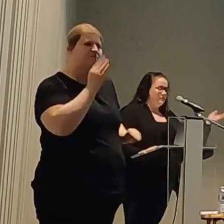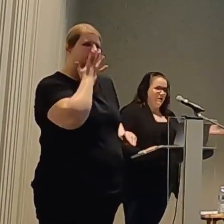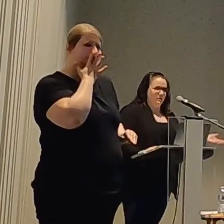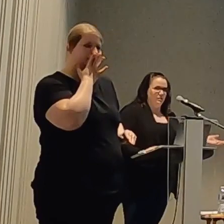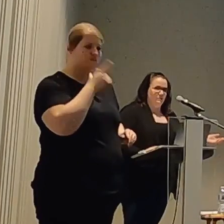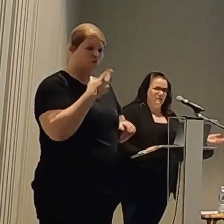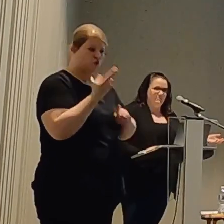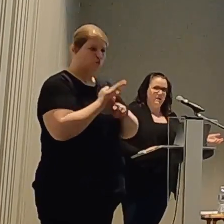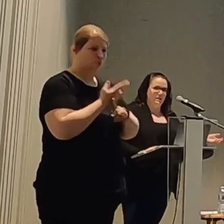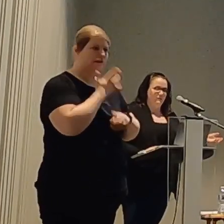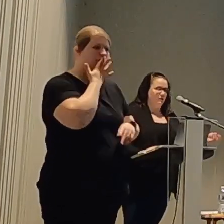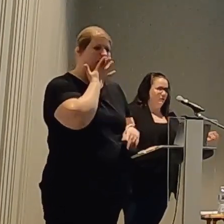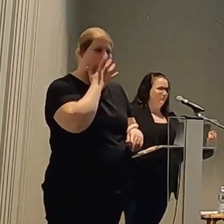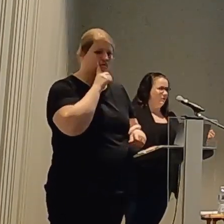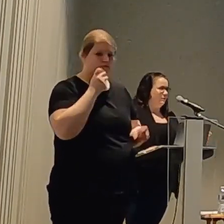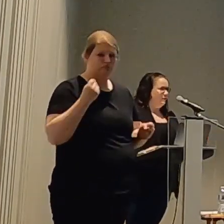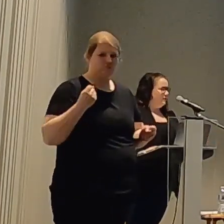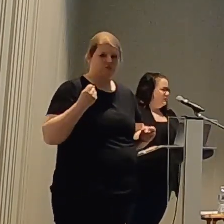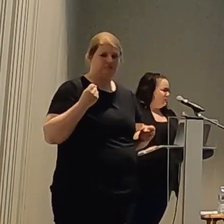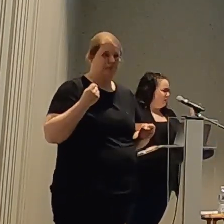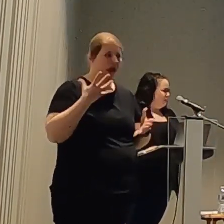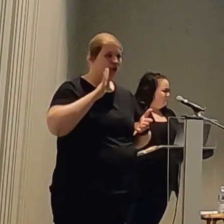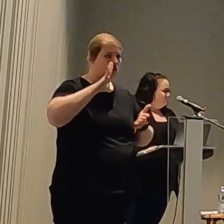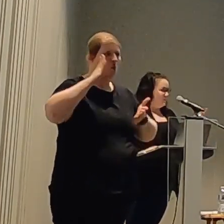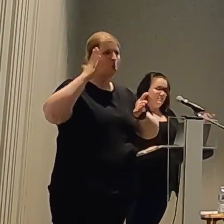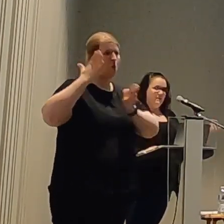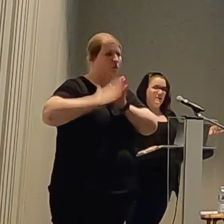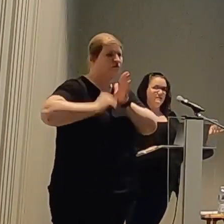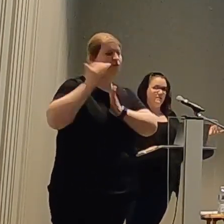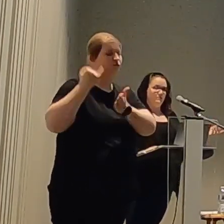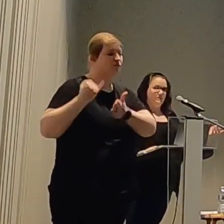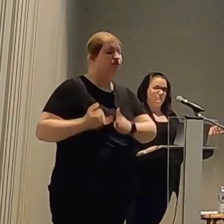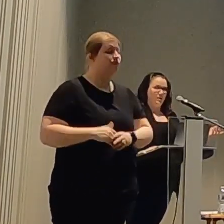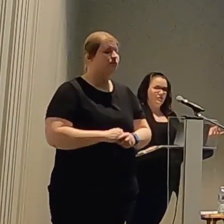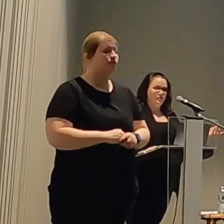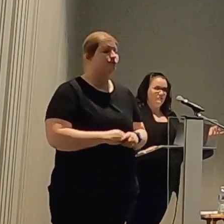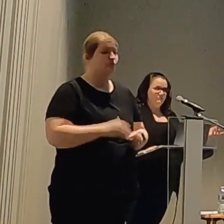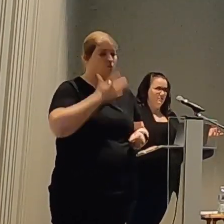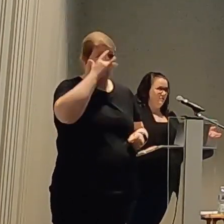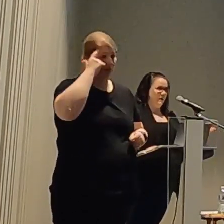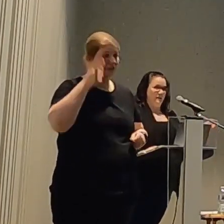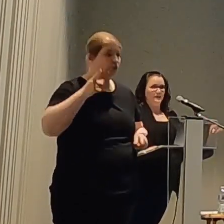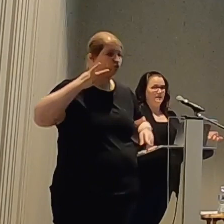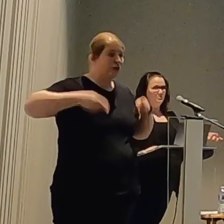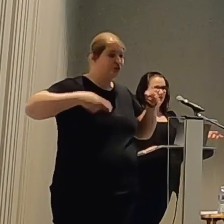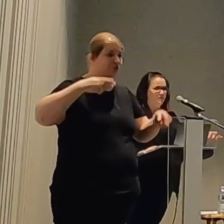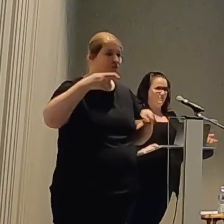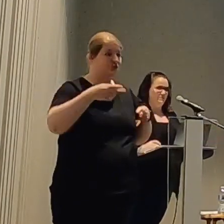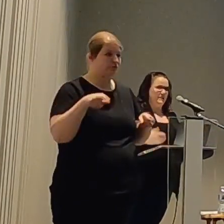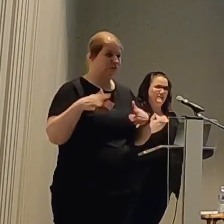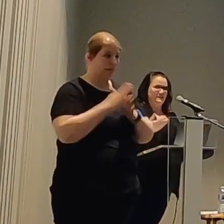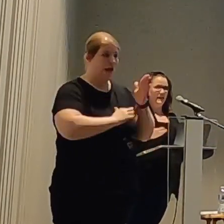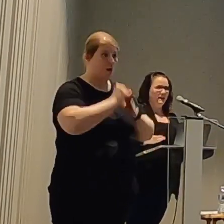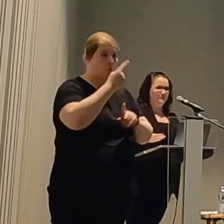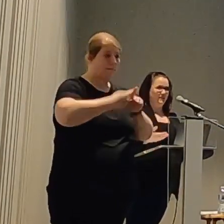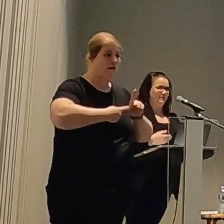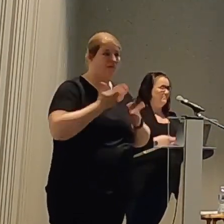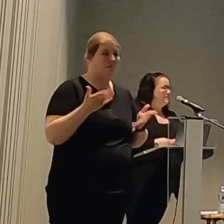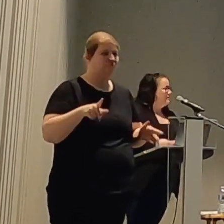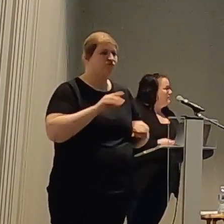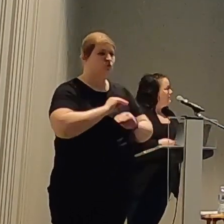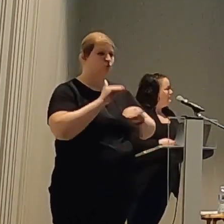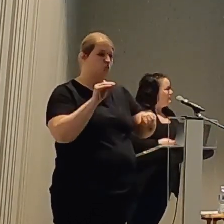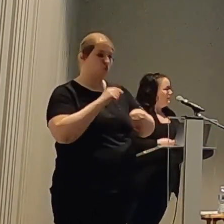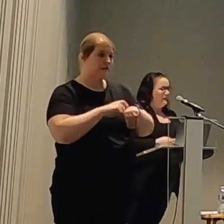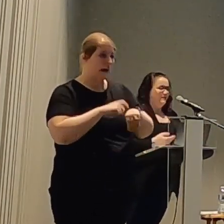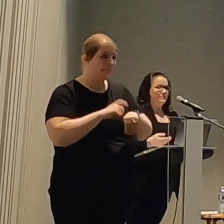You've used color in many of your artwork. Was it because he was rushed? He painted it in a month. Maybe he didn't have